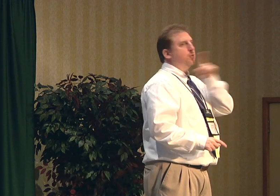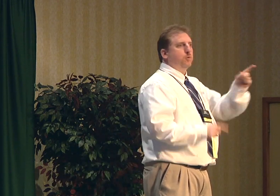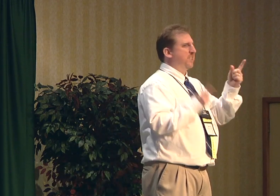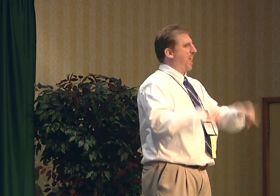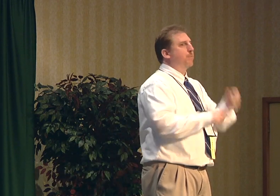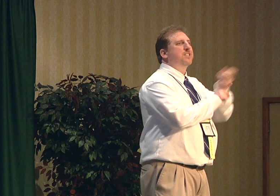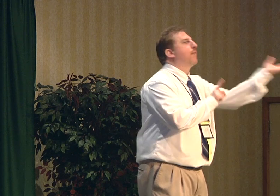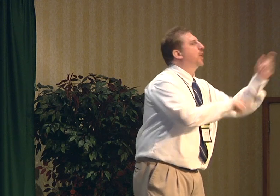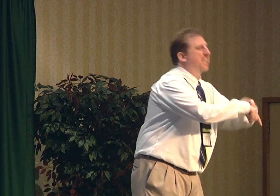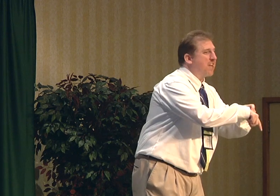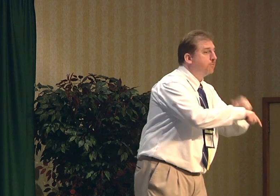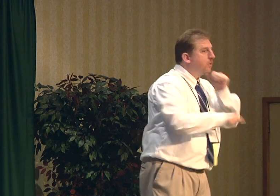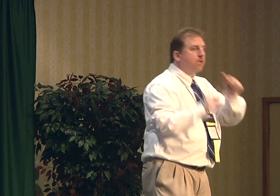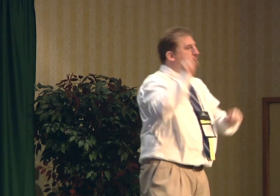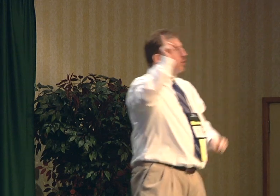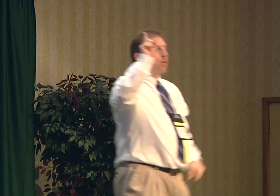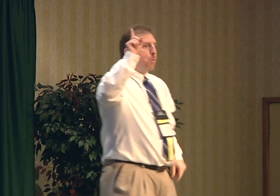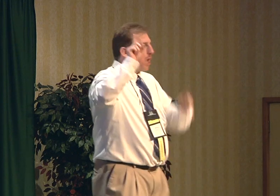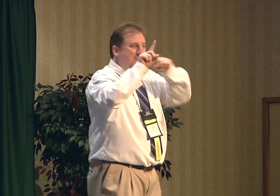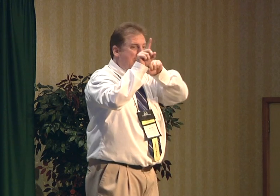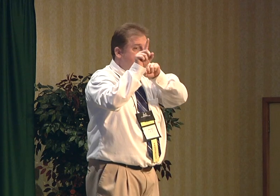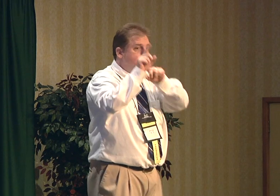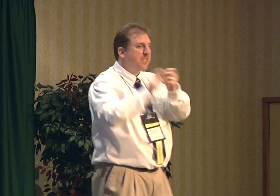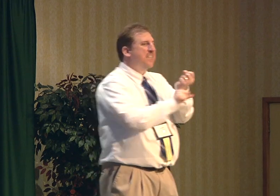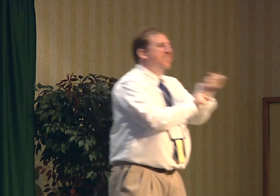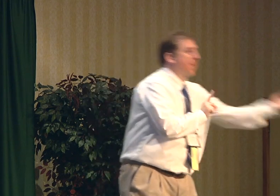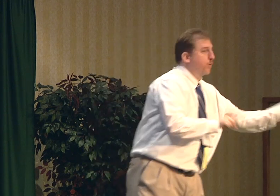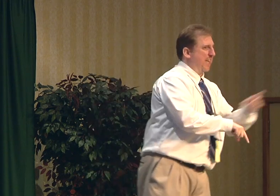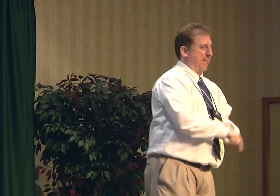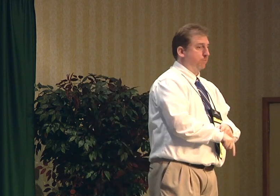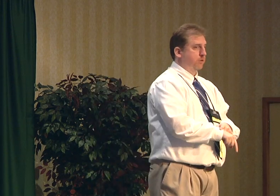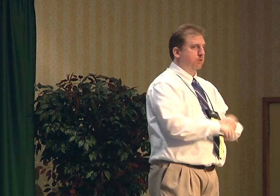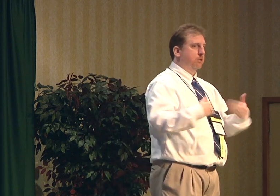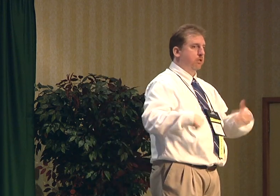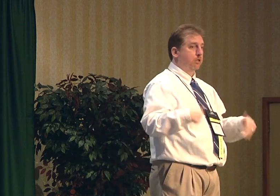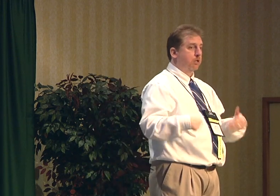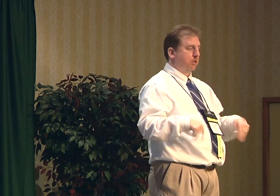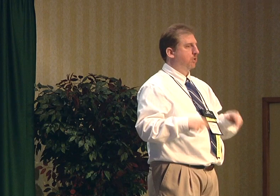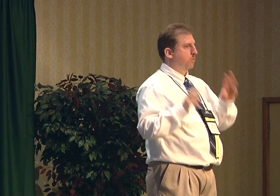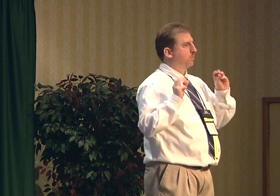How could this be true? People down there said, oh, yes, this has happened several times. Not just one time, several times.